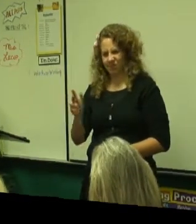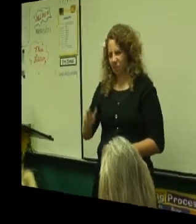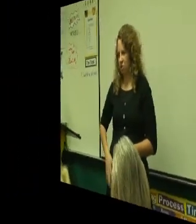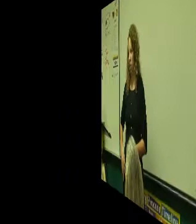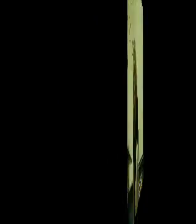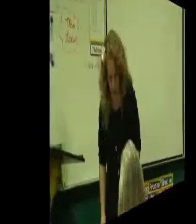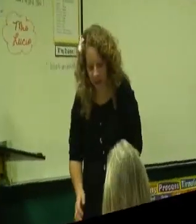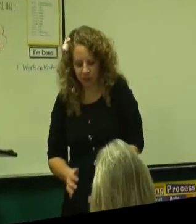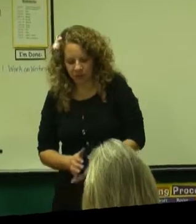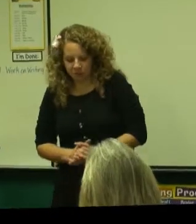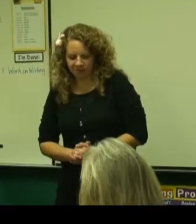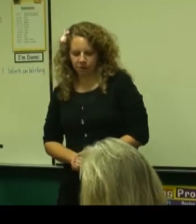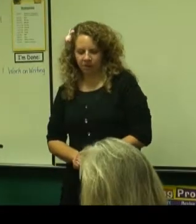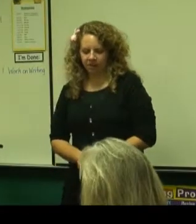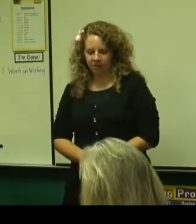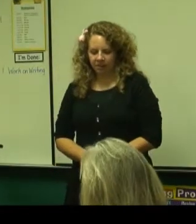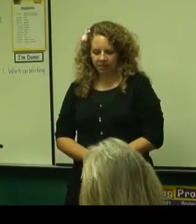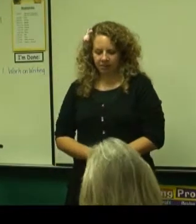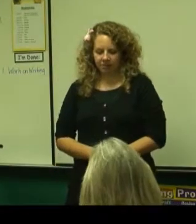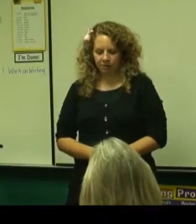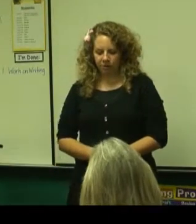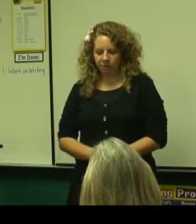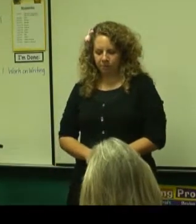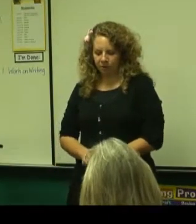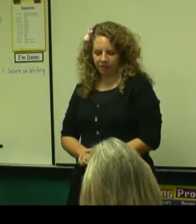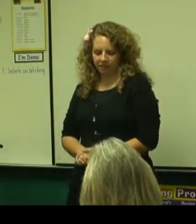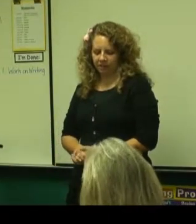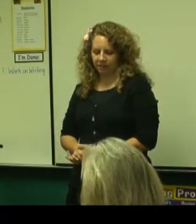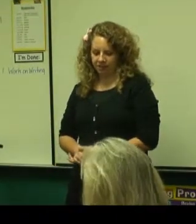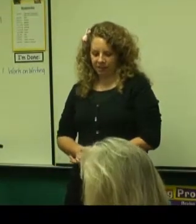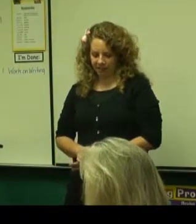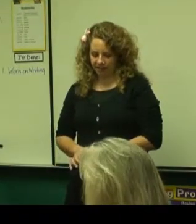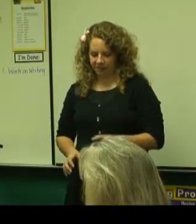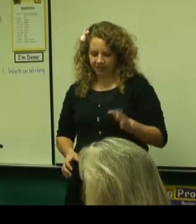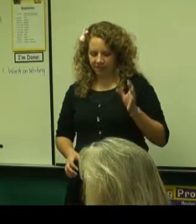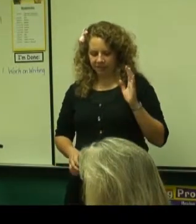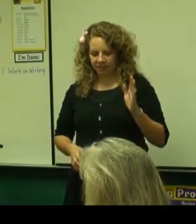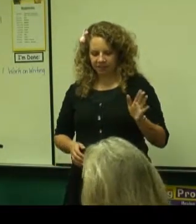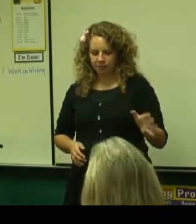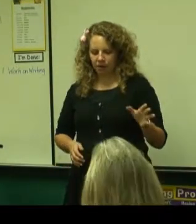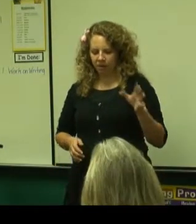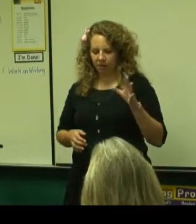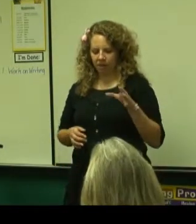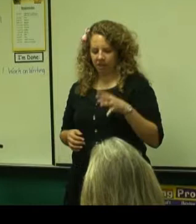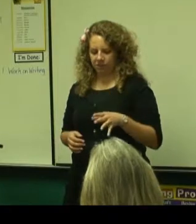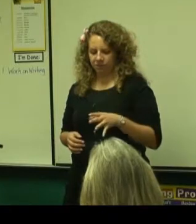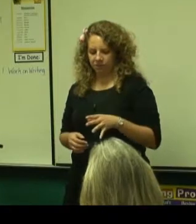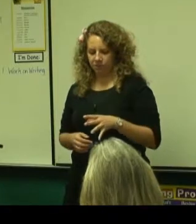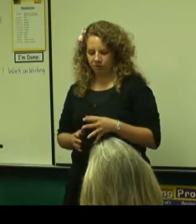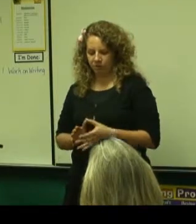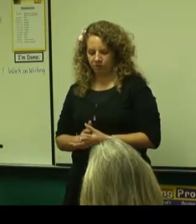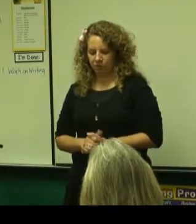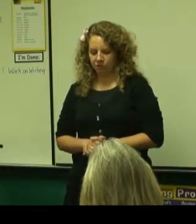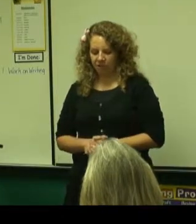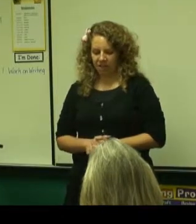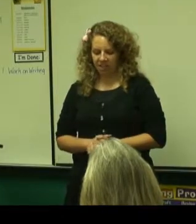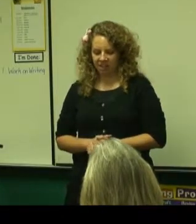Oh yeah, okay. So number 4. If we're going to put it in the negative, it says, it smell good, it. So if we're going to do it negative,